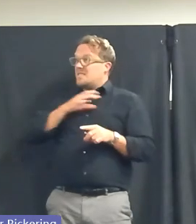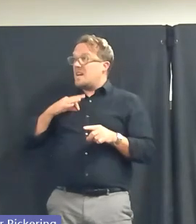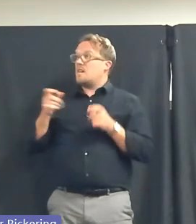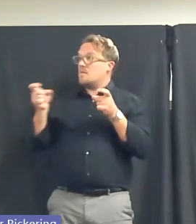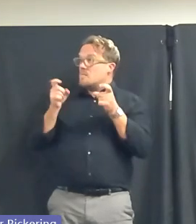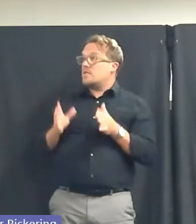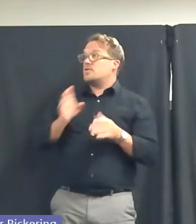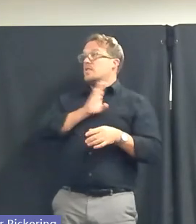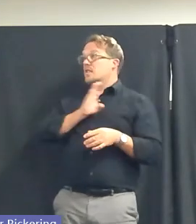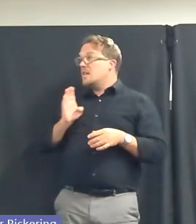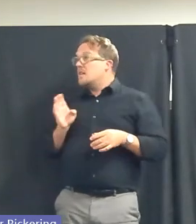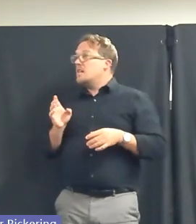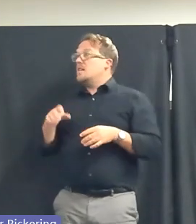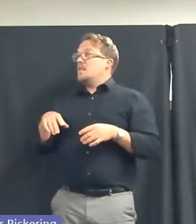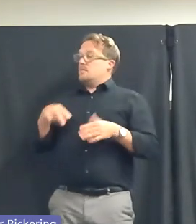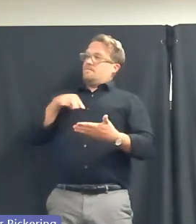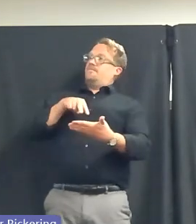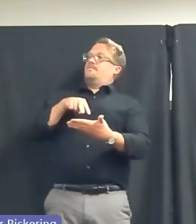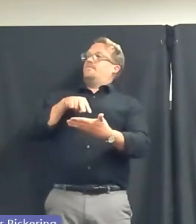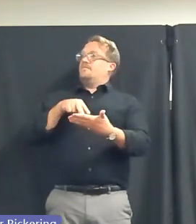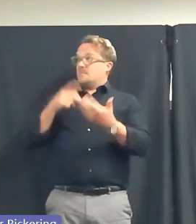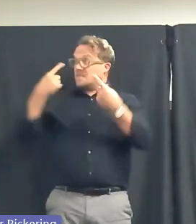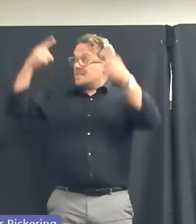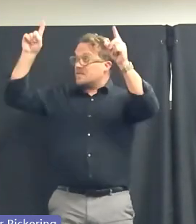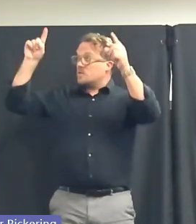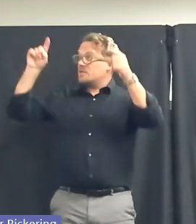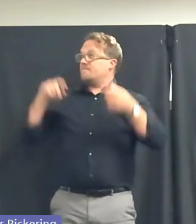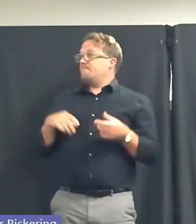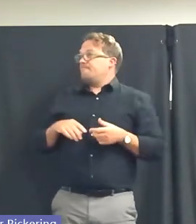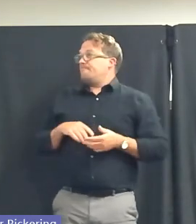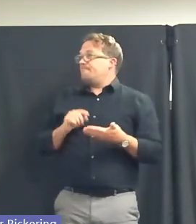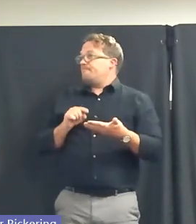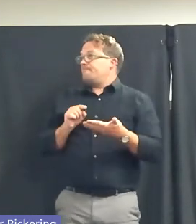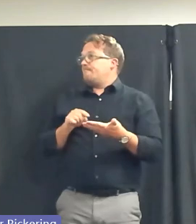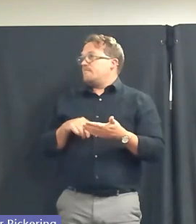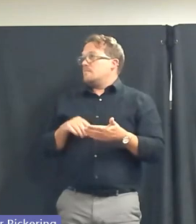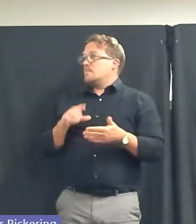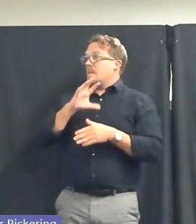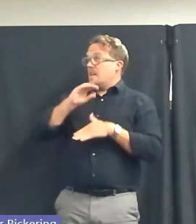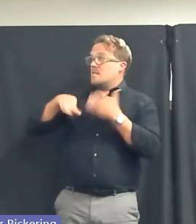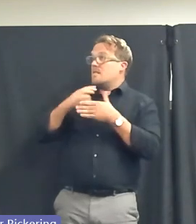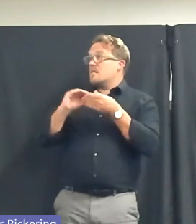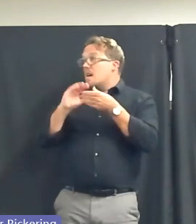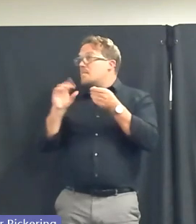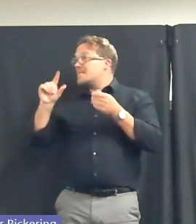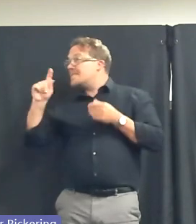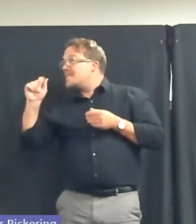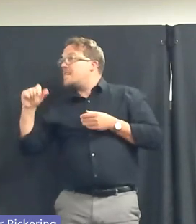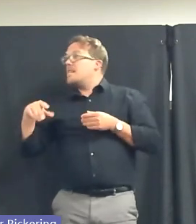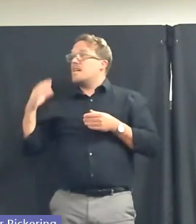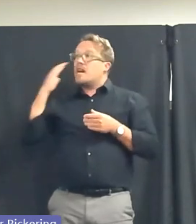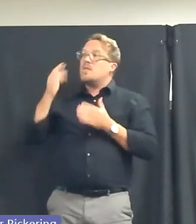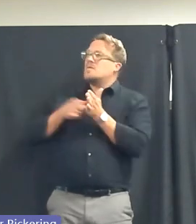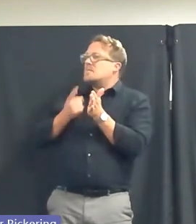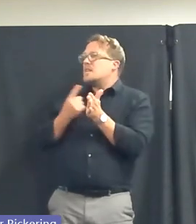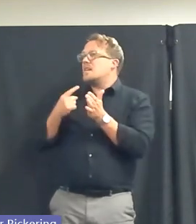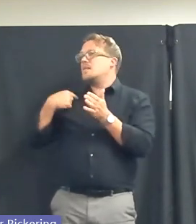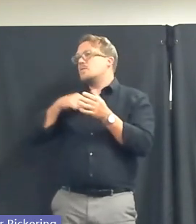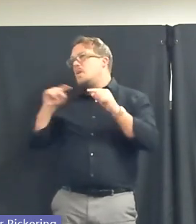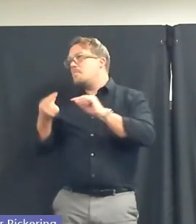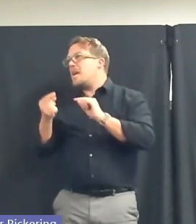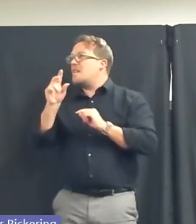need to have. And it just reminds the board what a great job our staff is doing. And it is a success. I know we're looking